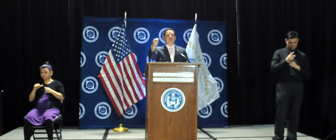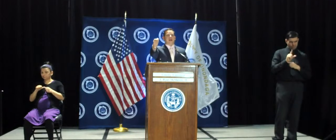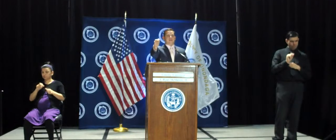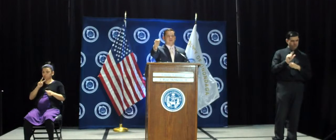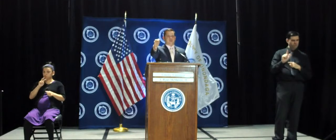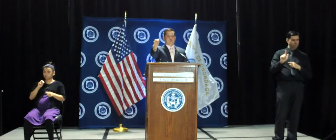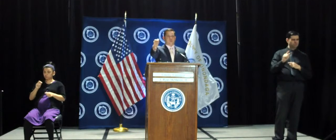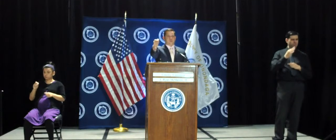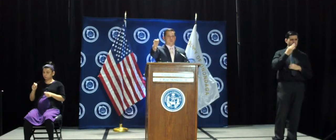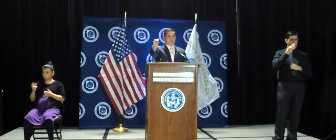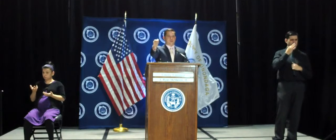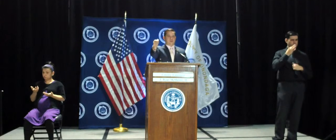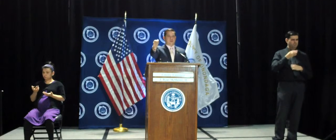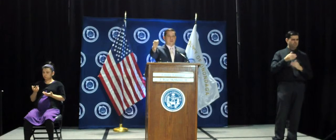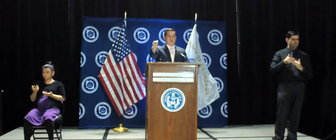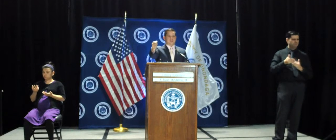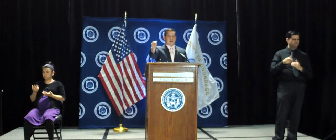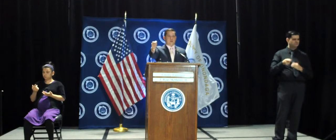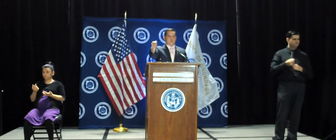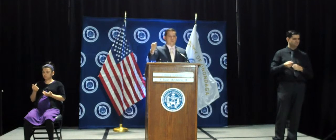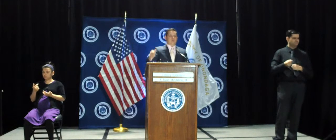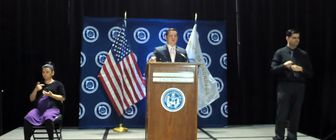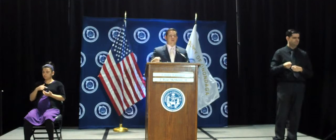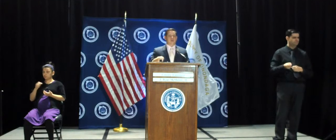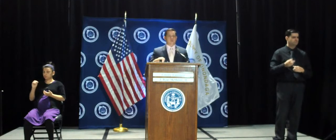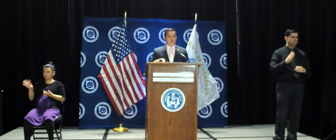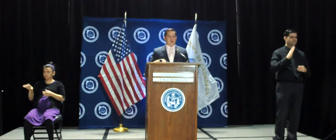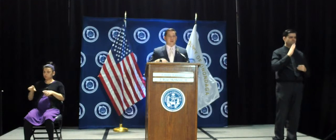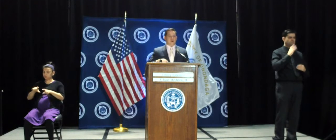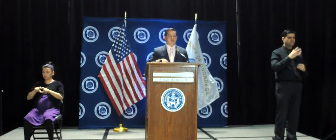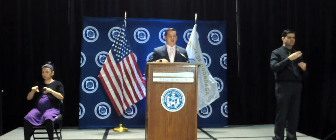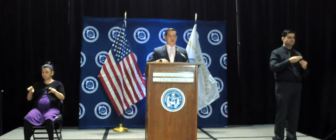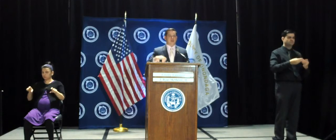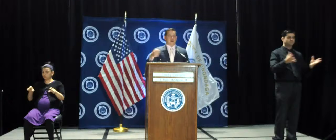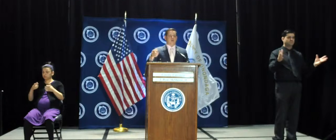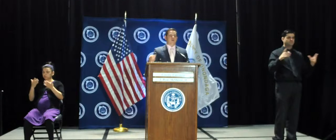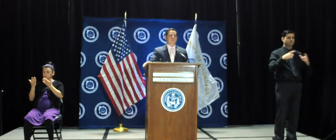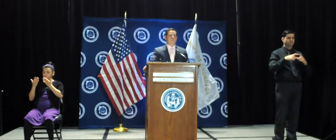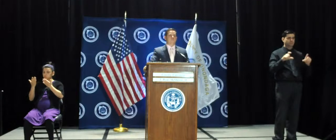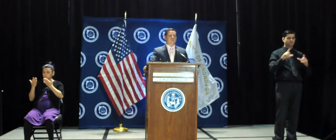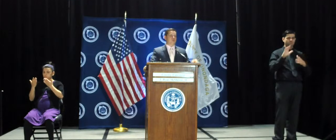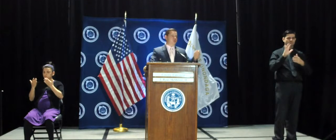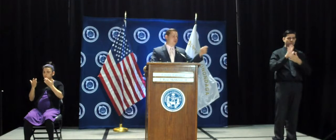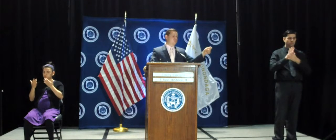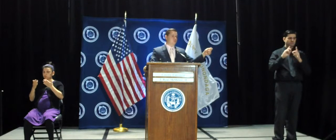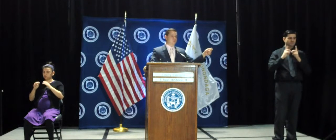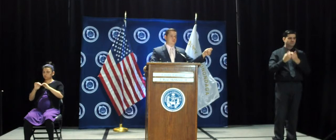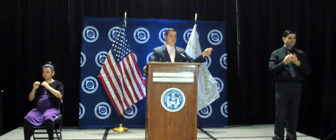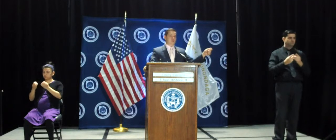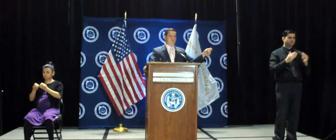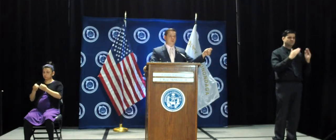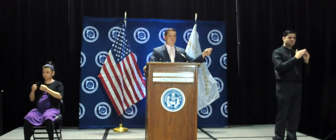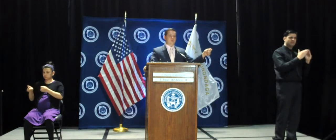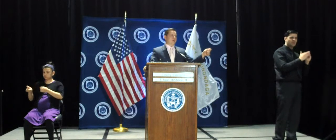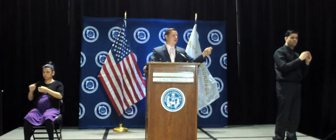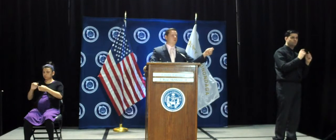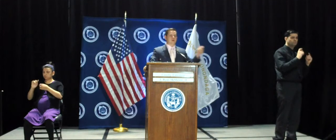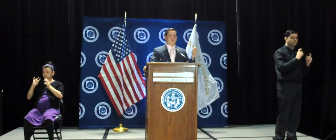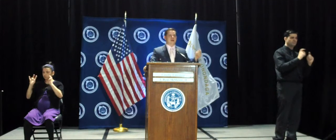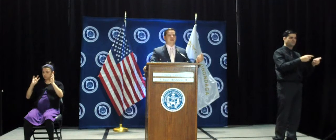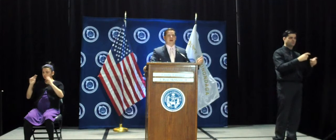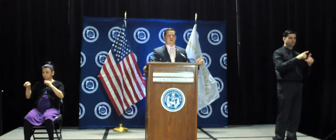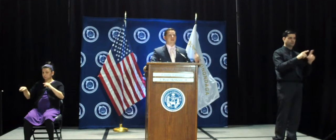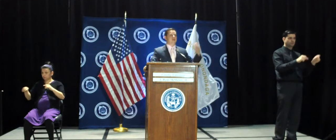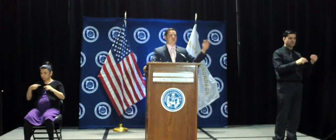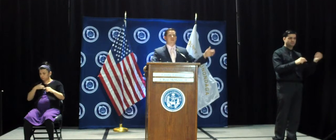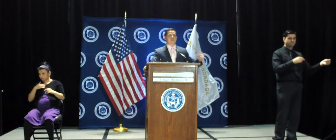give a check to the school district in the town, money out of our checking account, chase Moonbeam, and they wouldn't